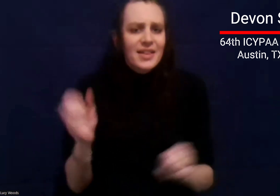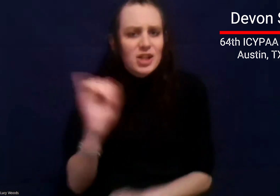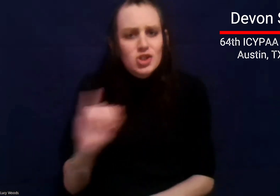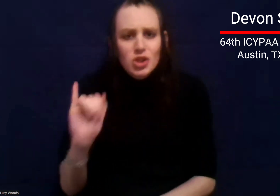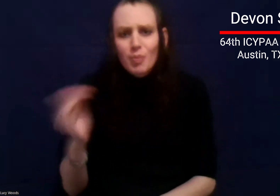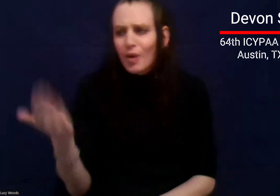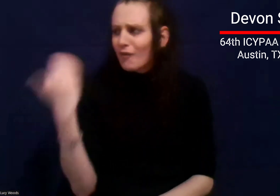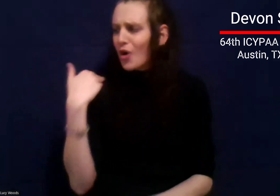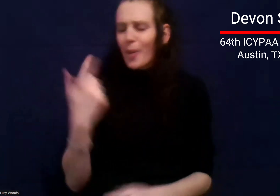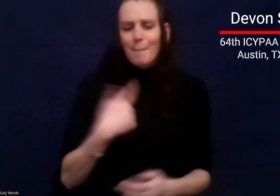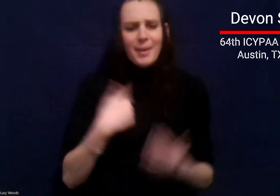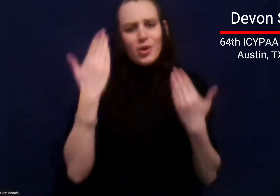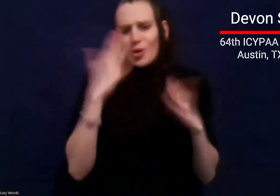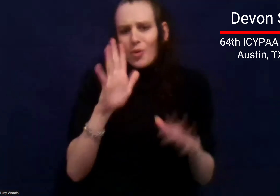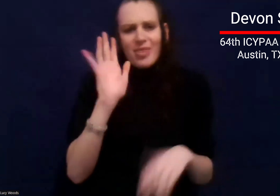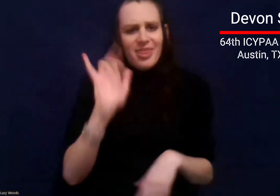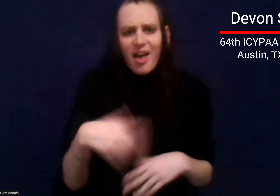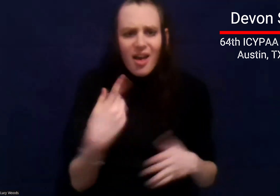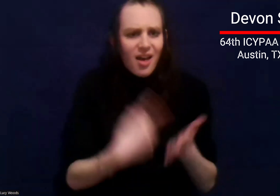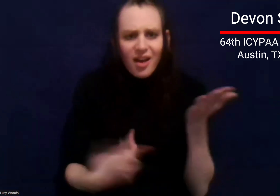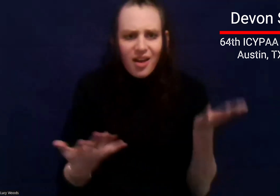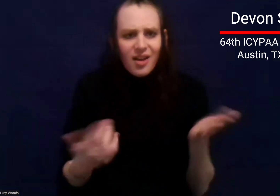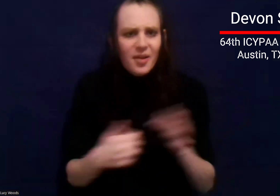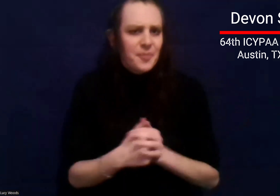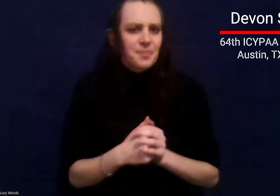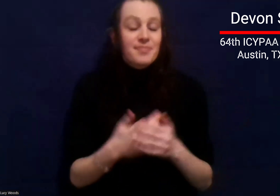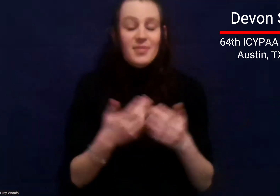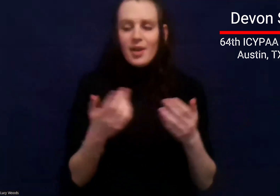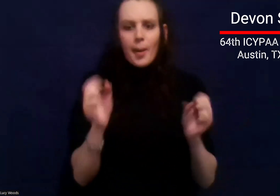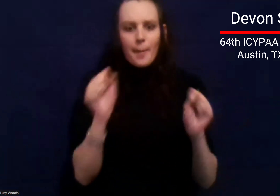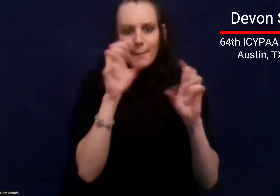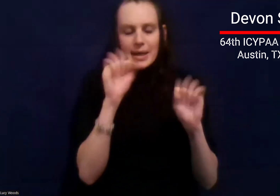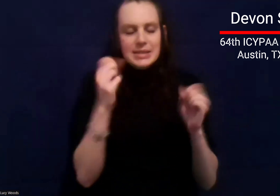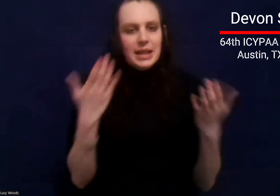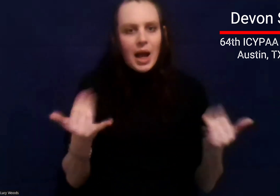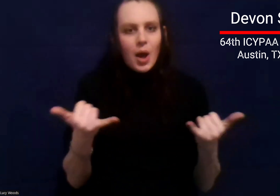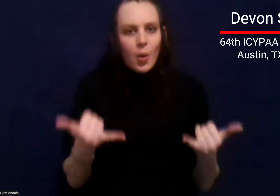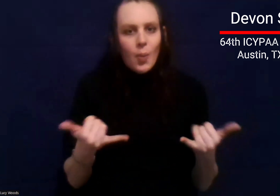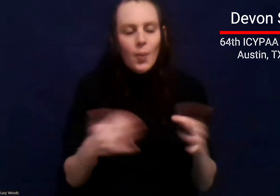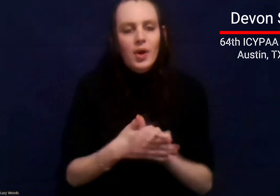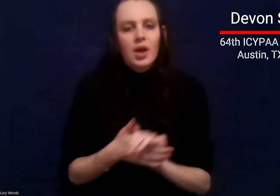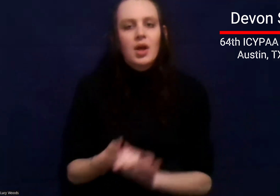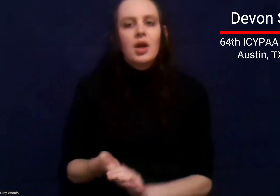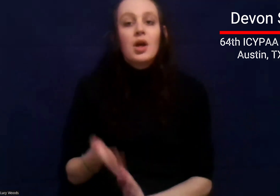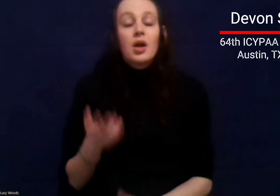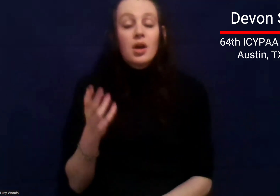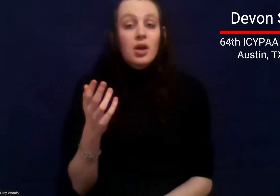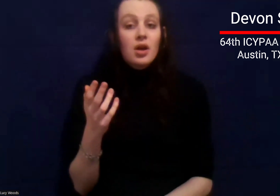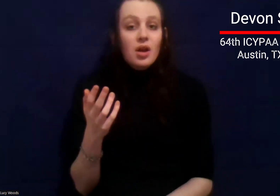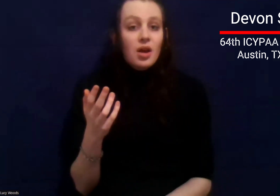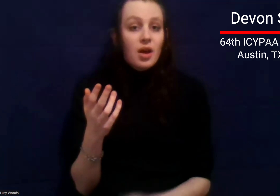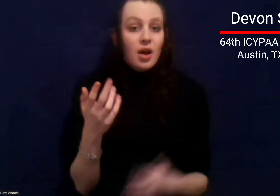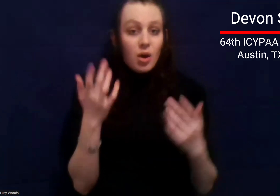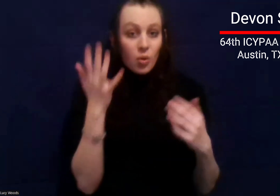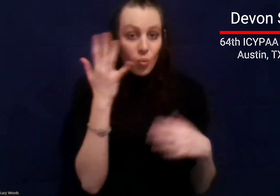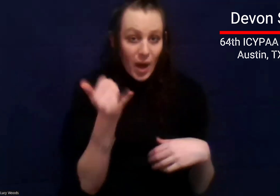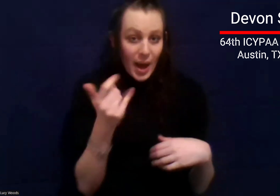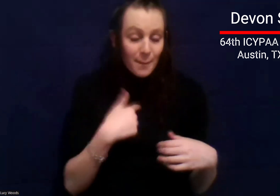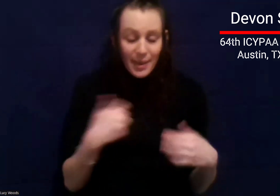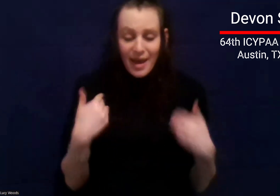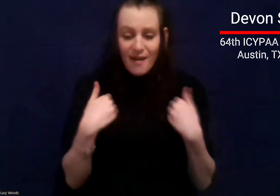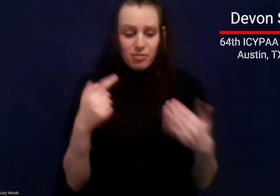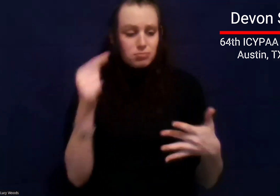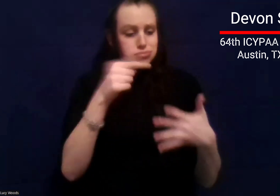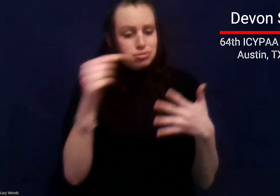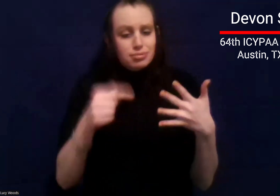until I got here. Like, these things are amazing, and it's only a result of the steps that I've taken and me